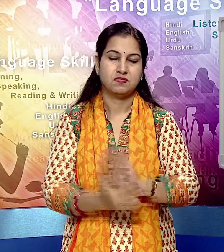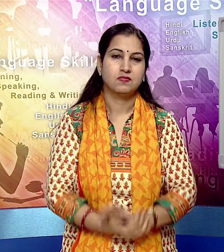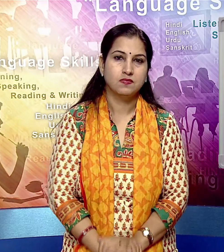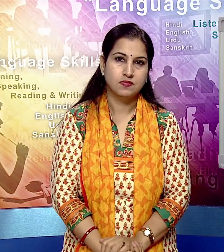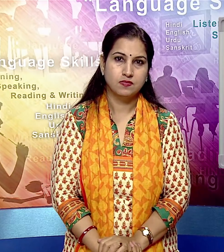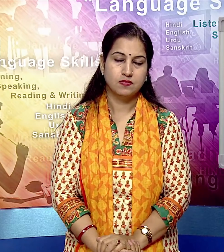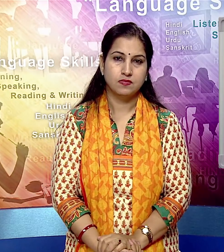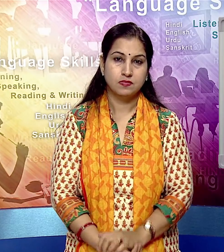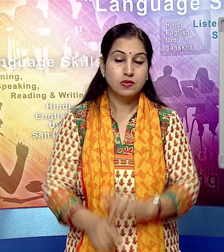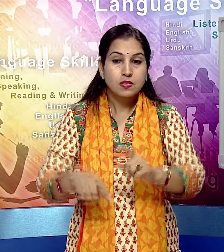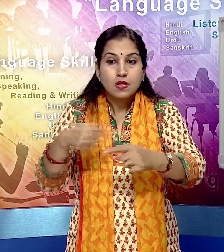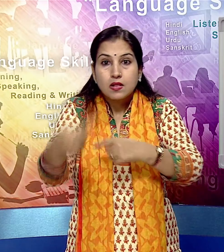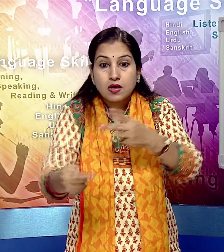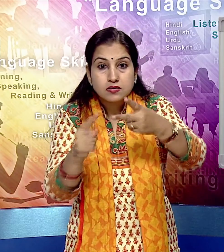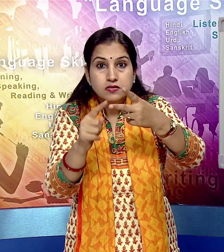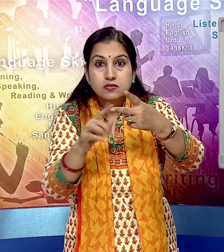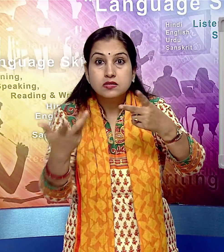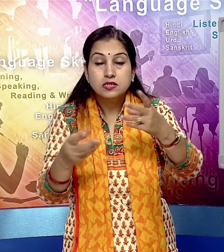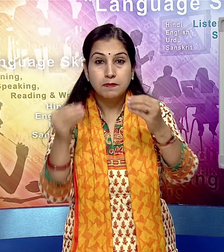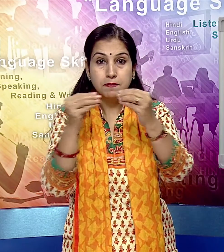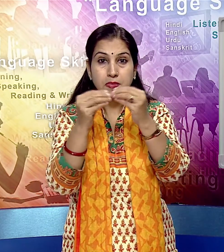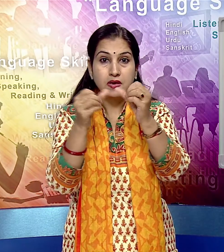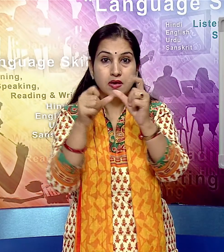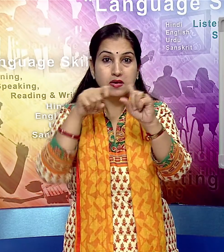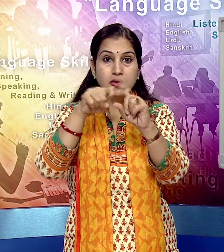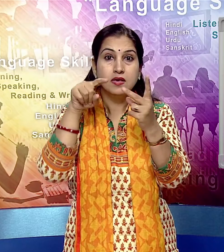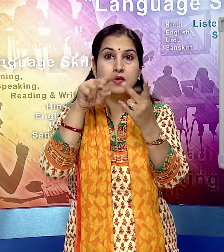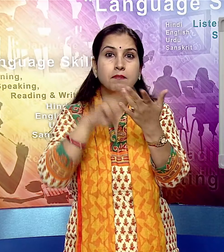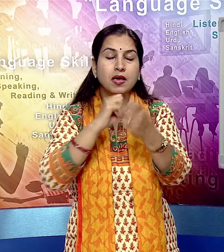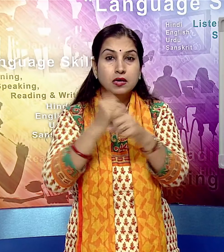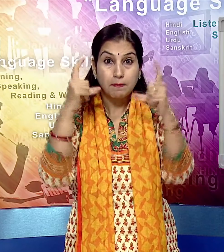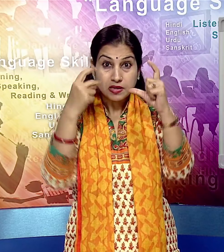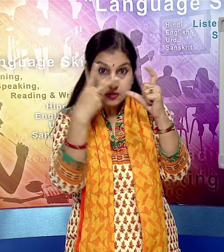The next is baking. You can understand by seeing the picture.